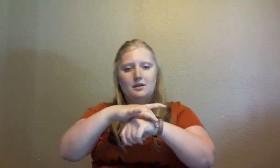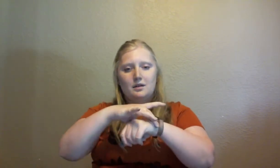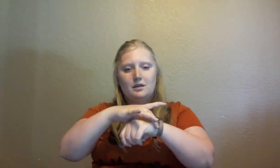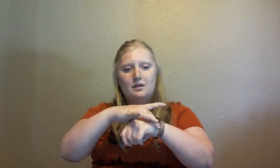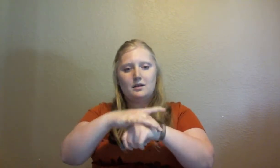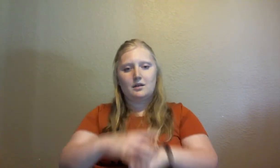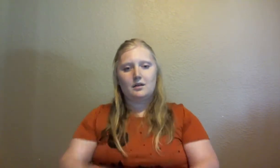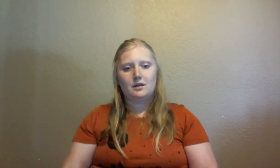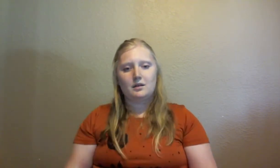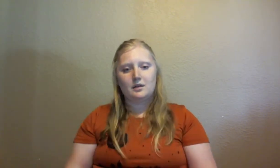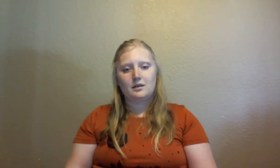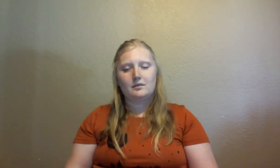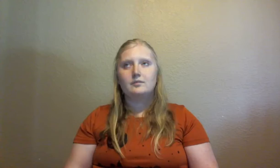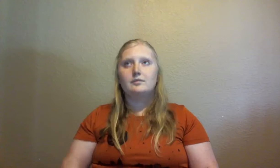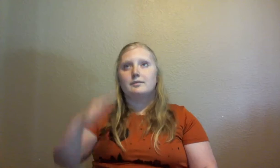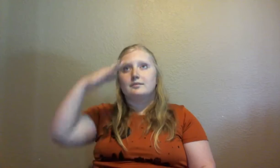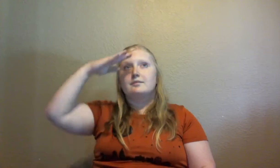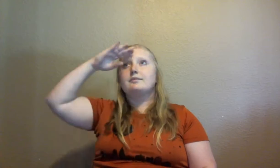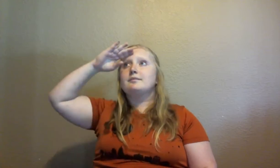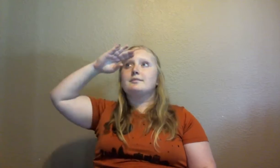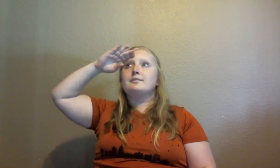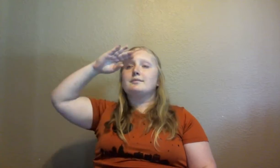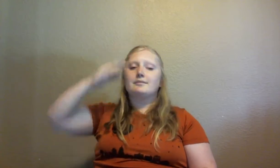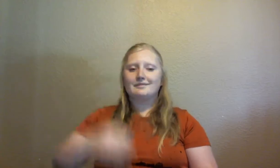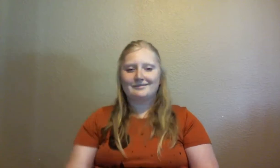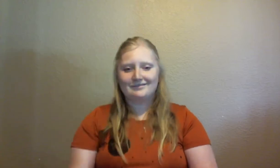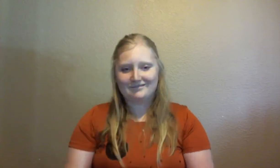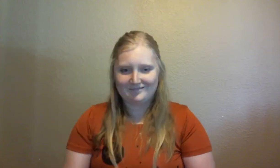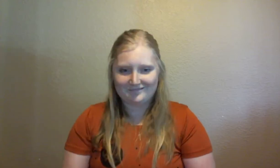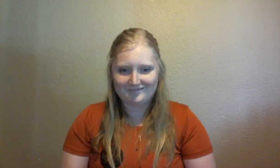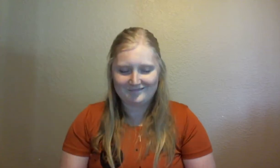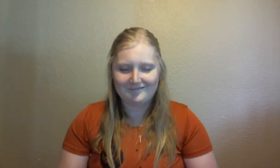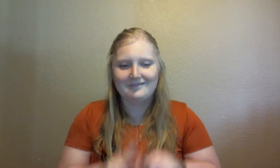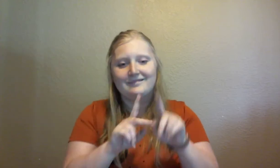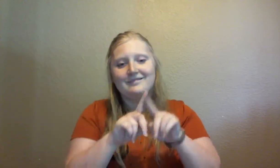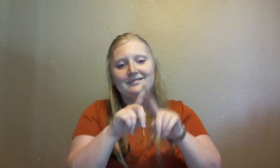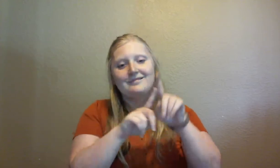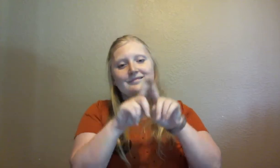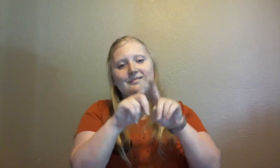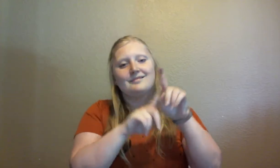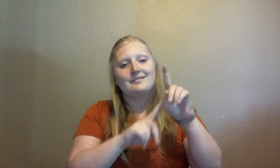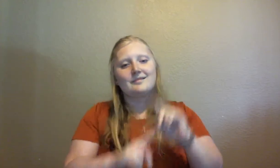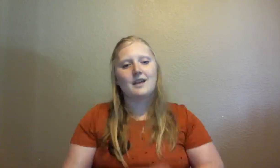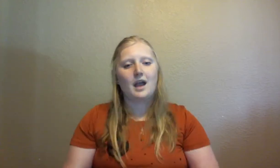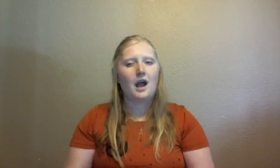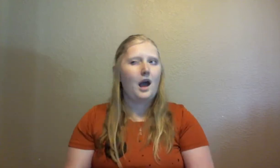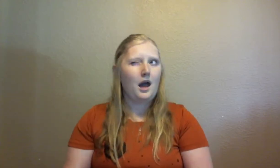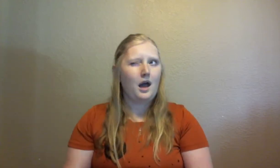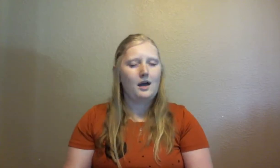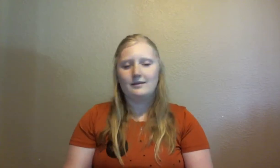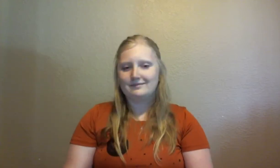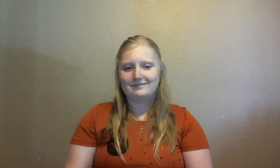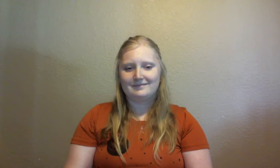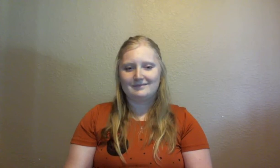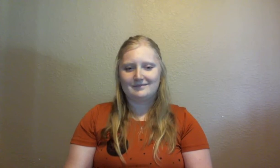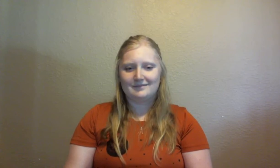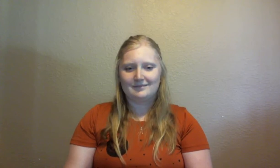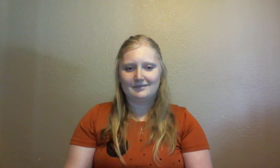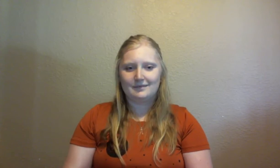We watch the sky, the twinkling stars wink down at